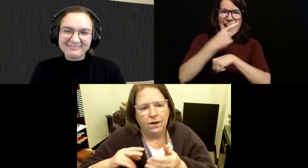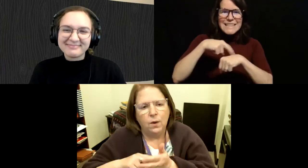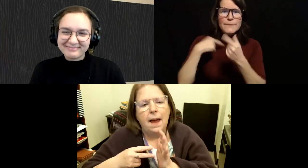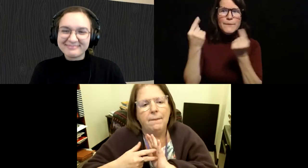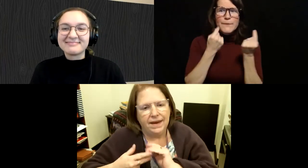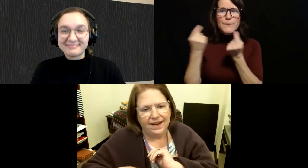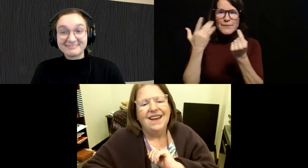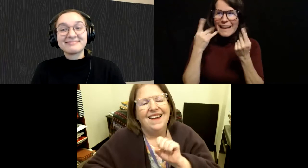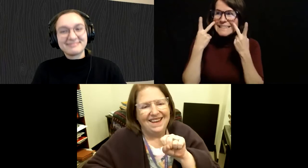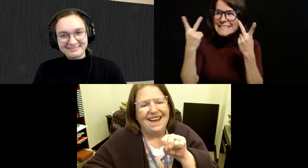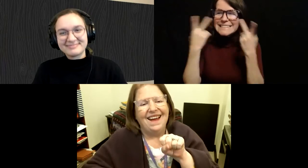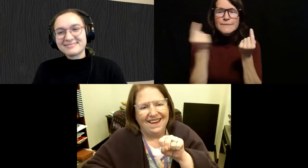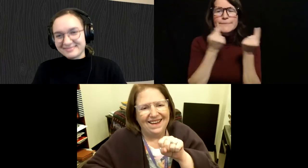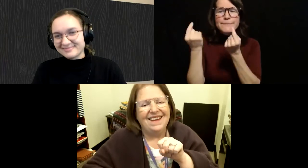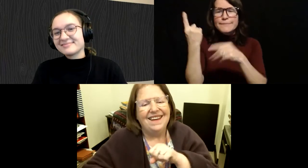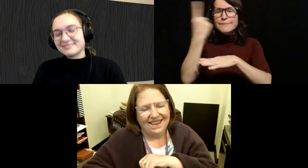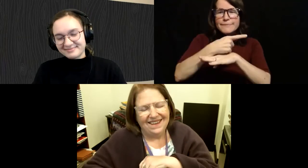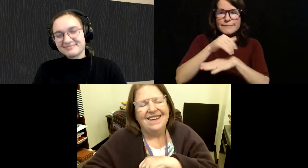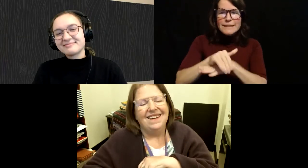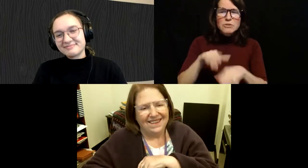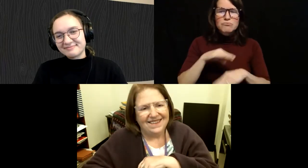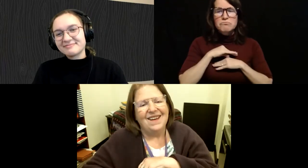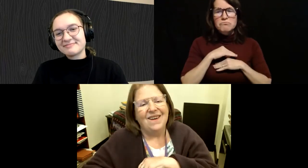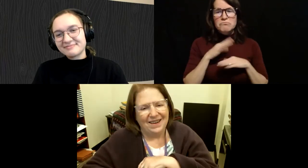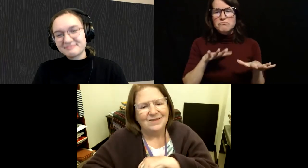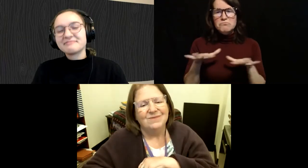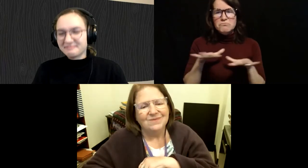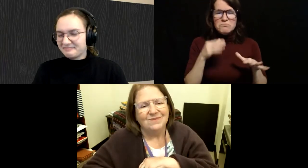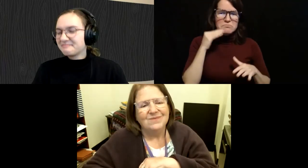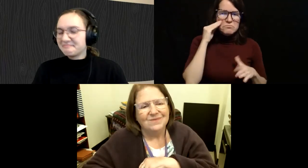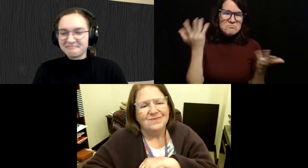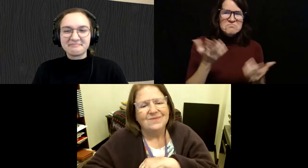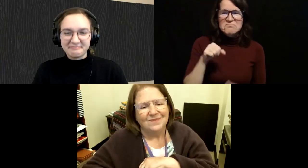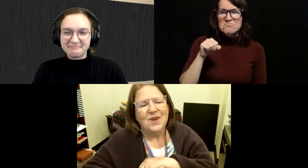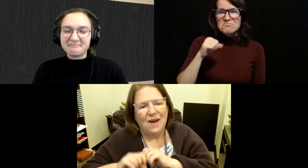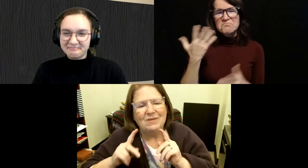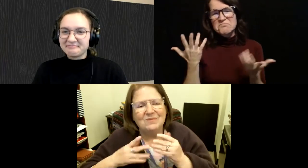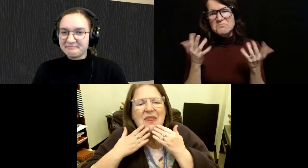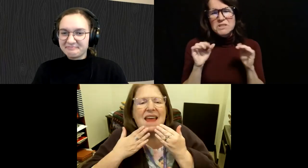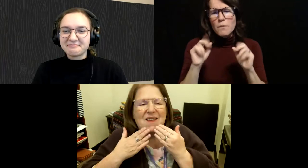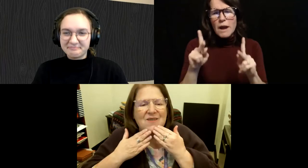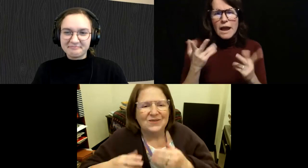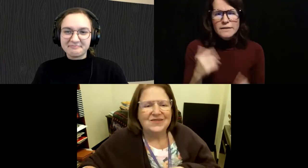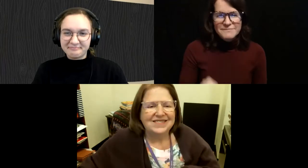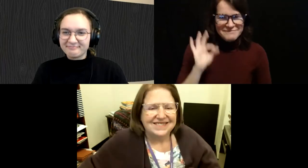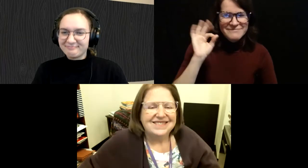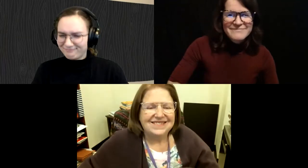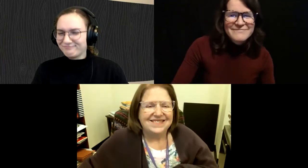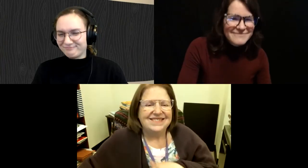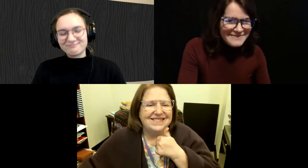home. During the daytime, I can get about my business and do things, but at night is definitely a lot more laid back.